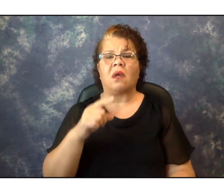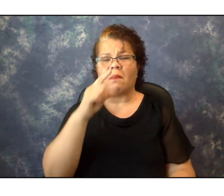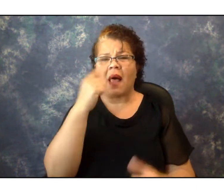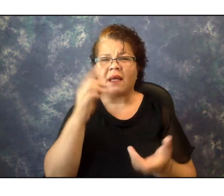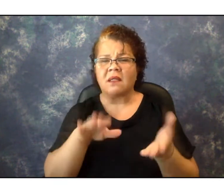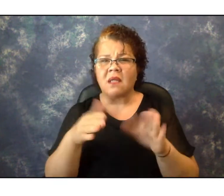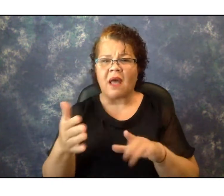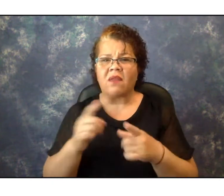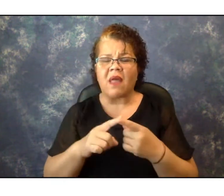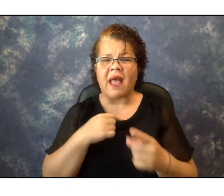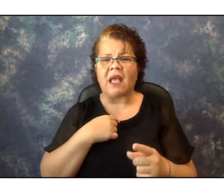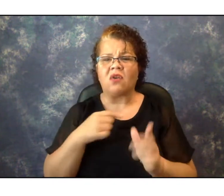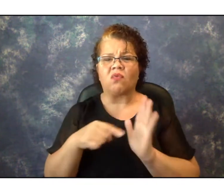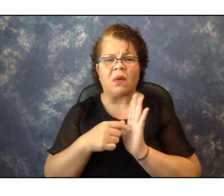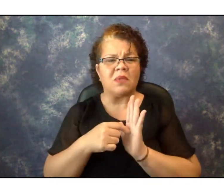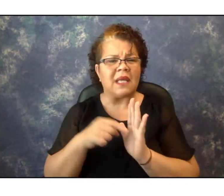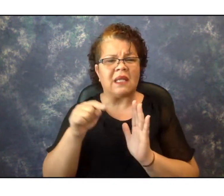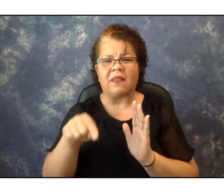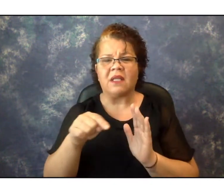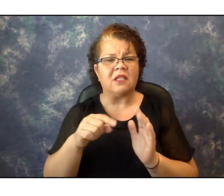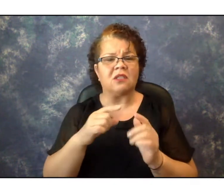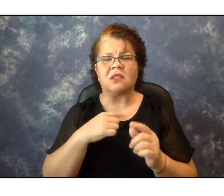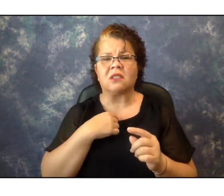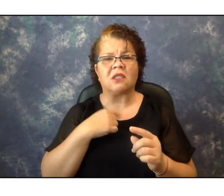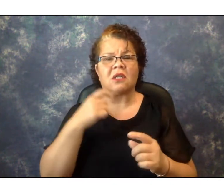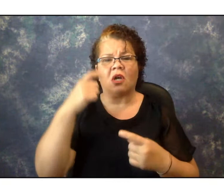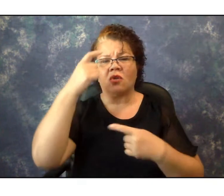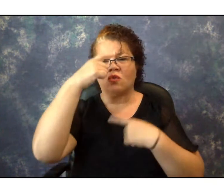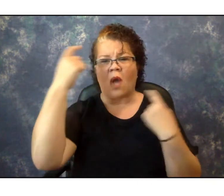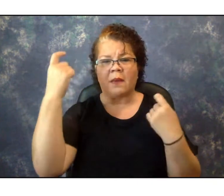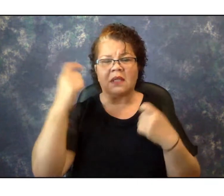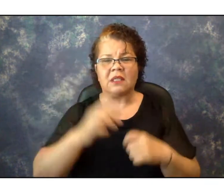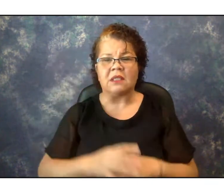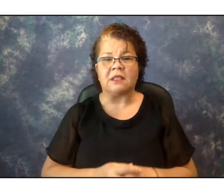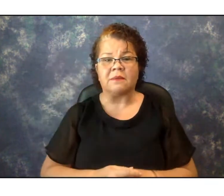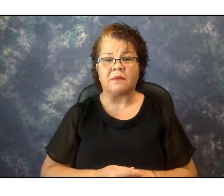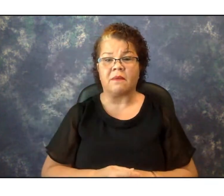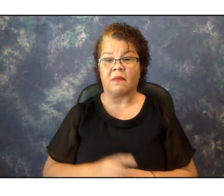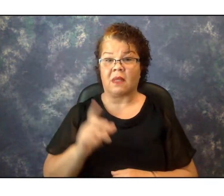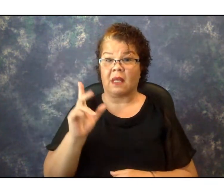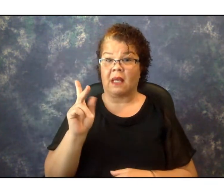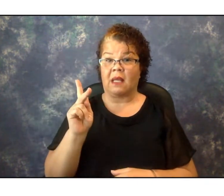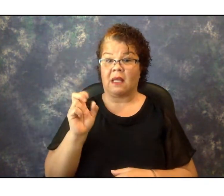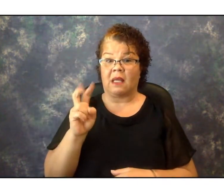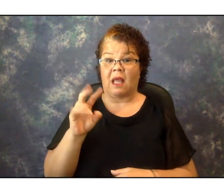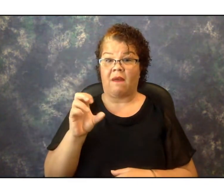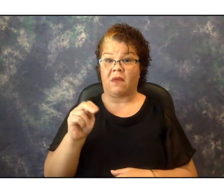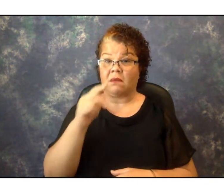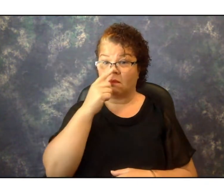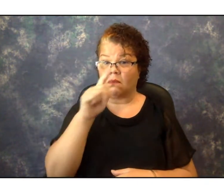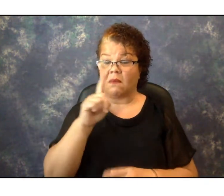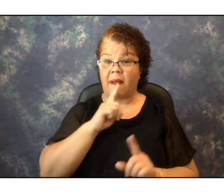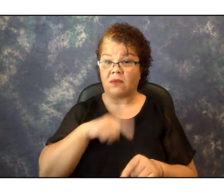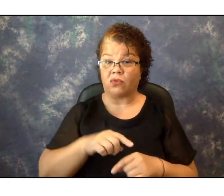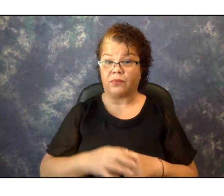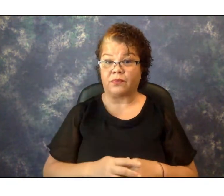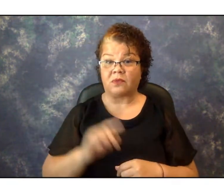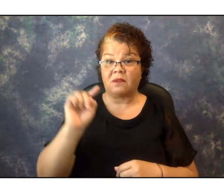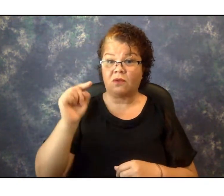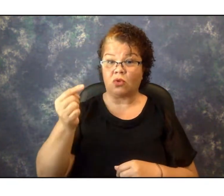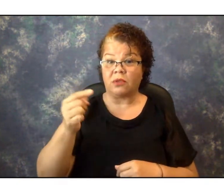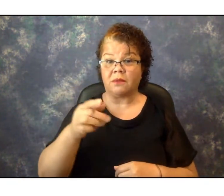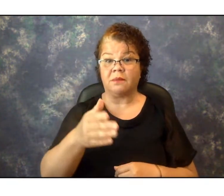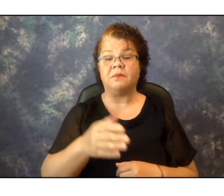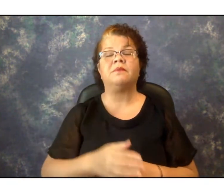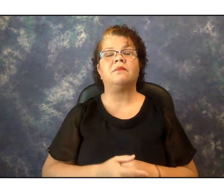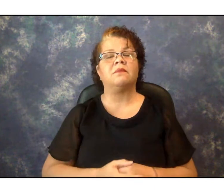these traumas? I'd love to hear from both of you. Kevin, could you start? Sure. I mean, I think we have